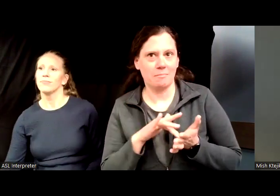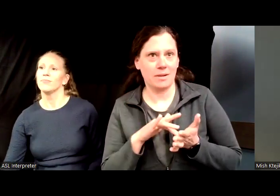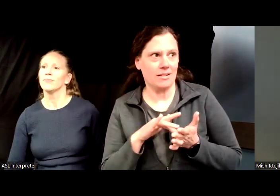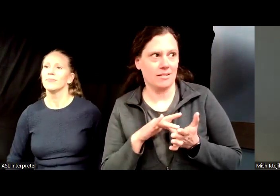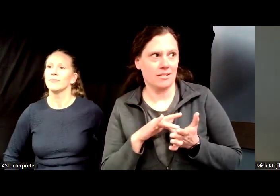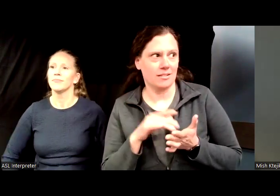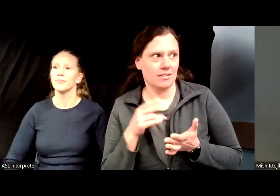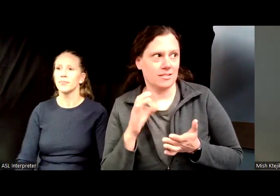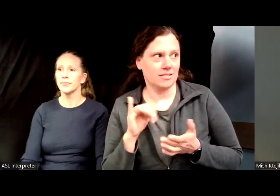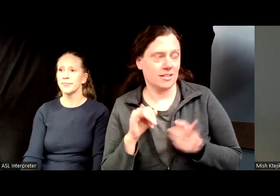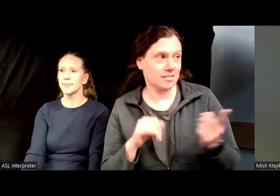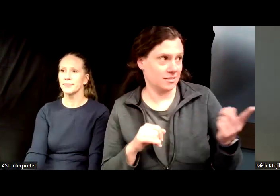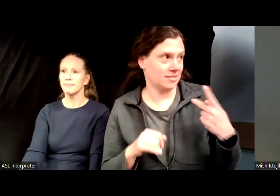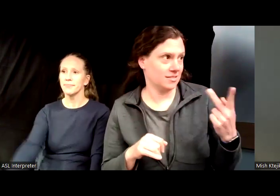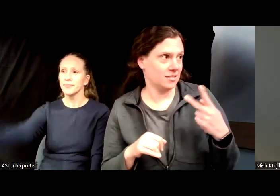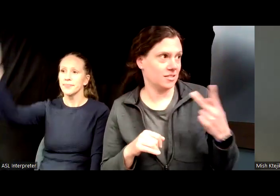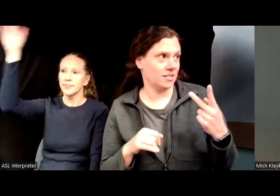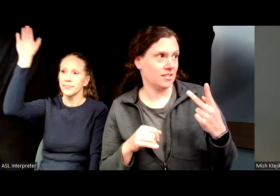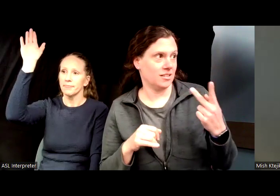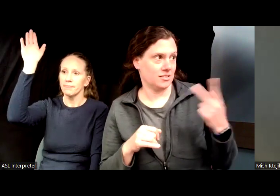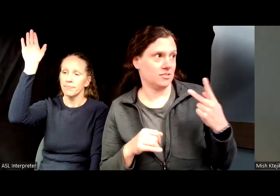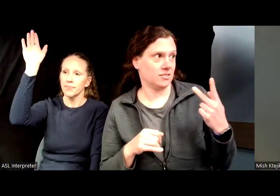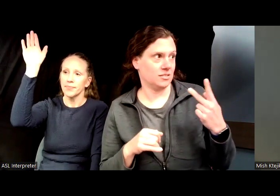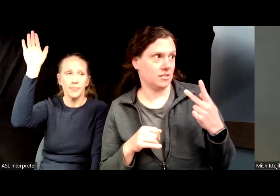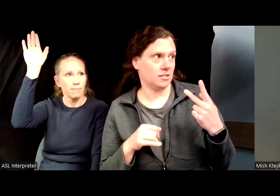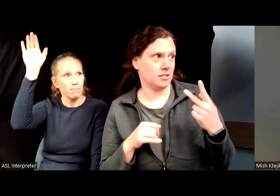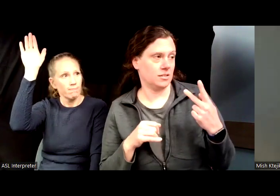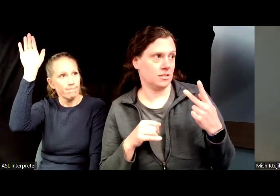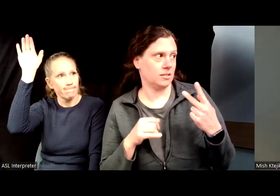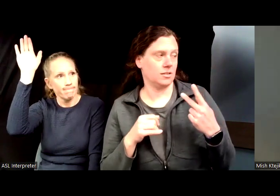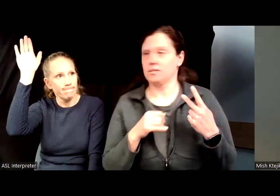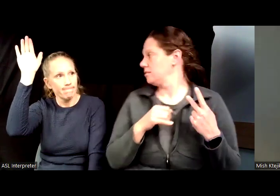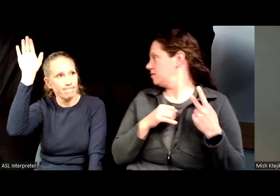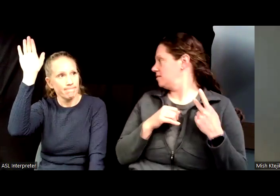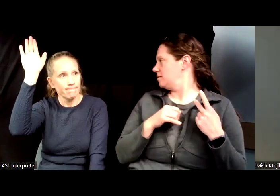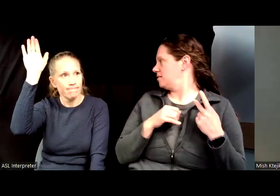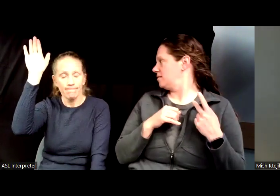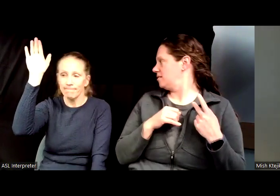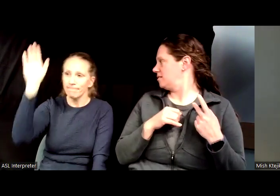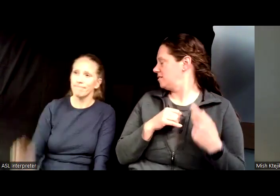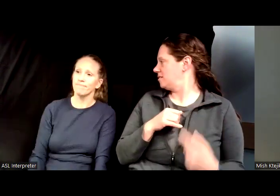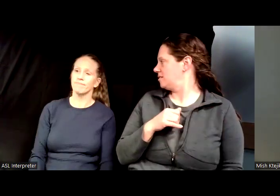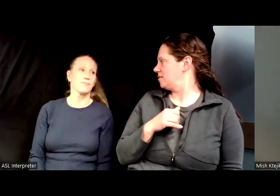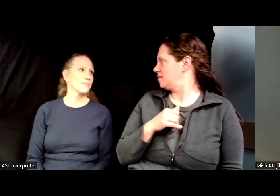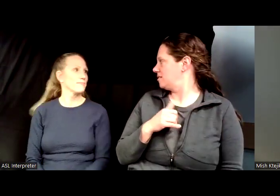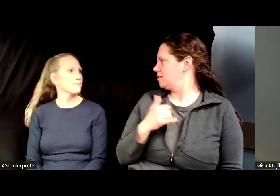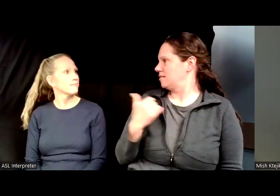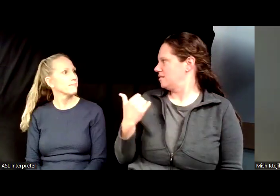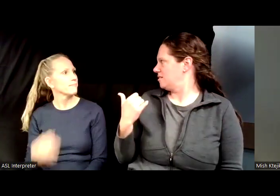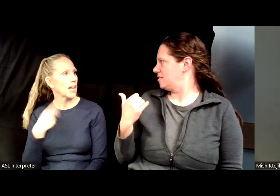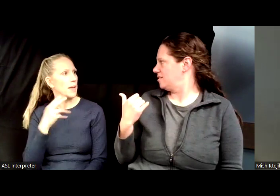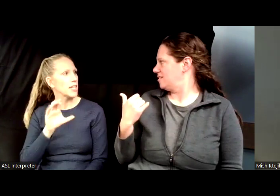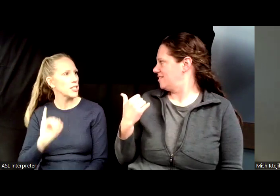I don't know how many of you have the HCI, the medical. I have mine, but mine's still Eric's is like,